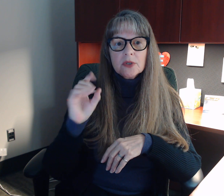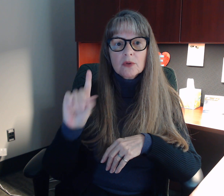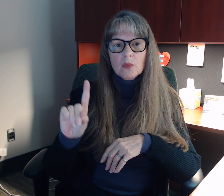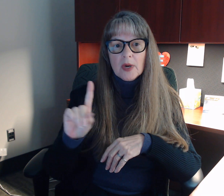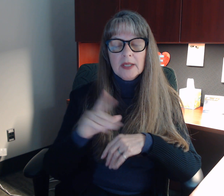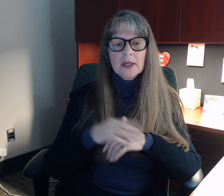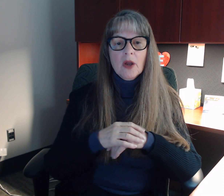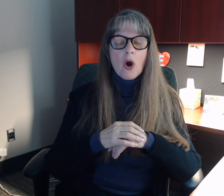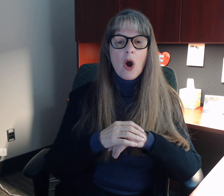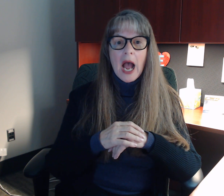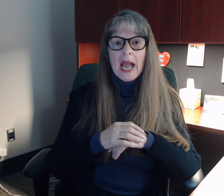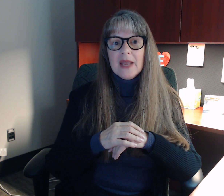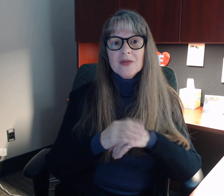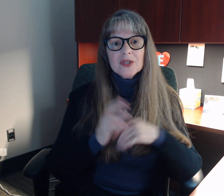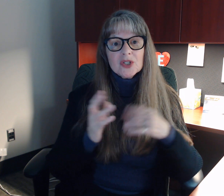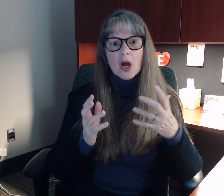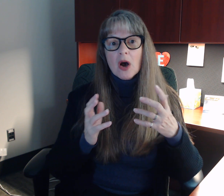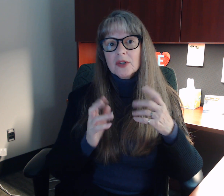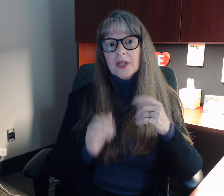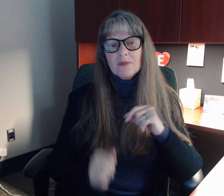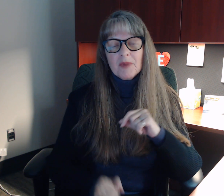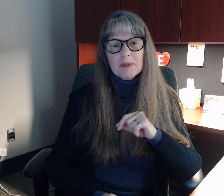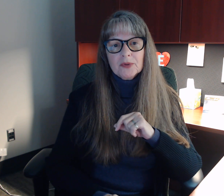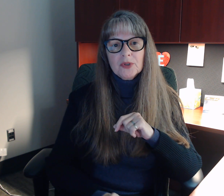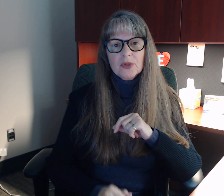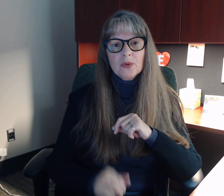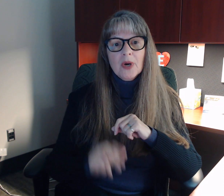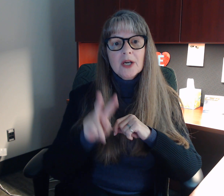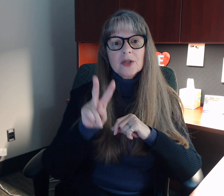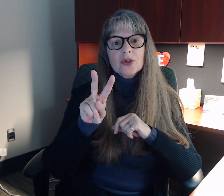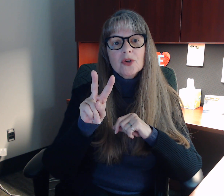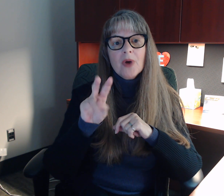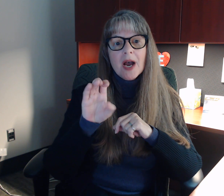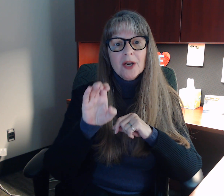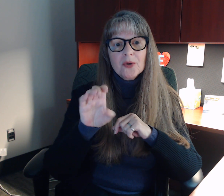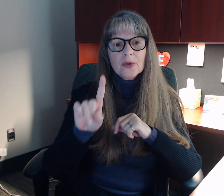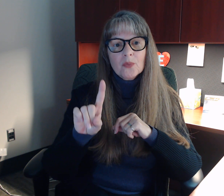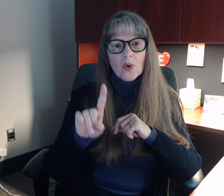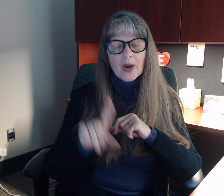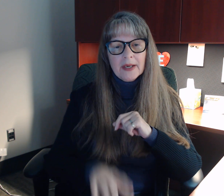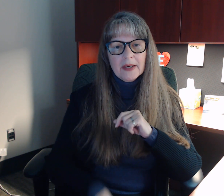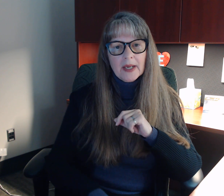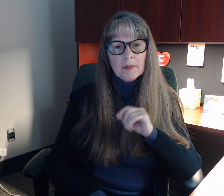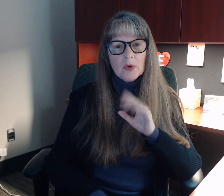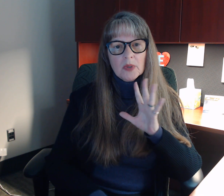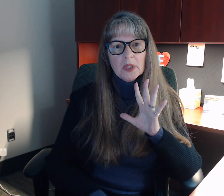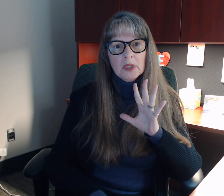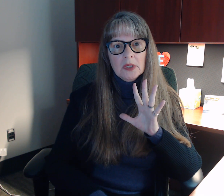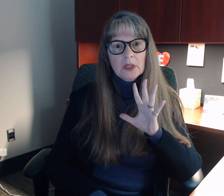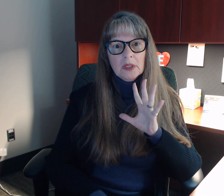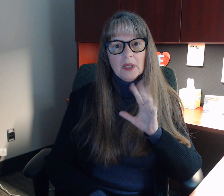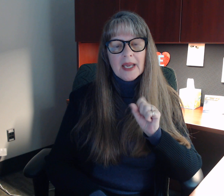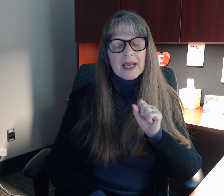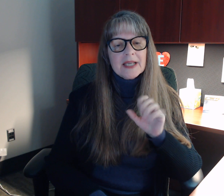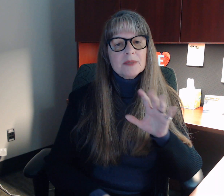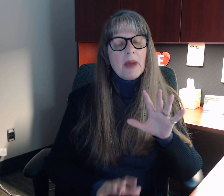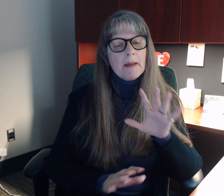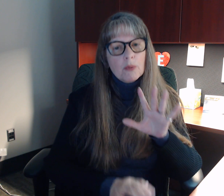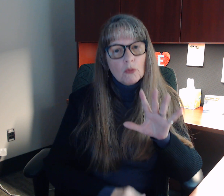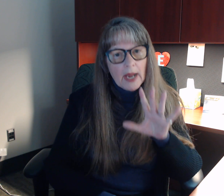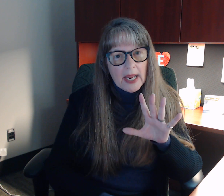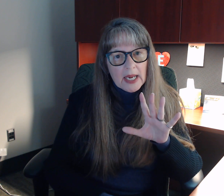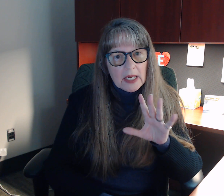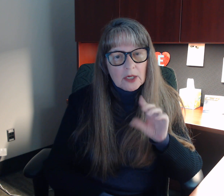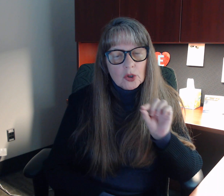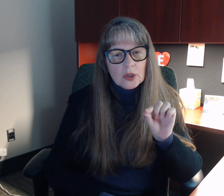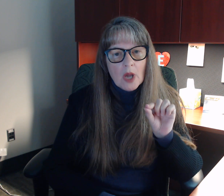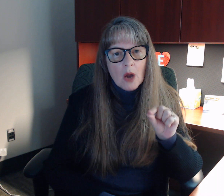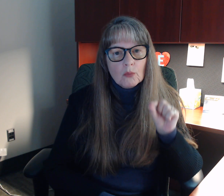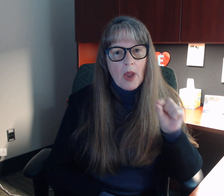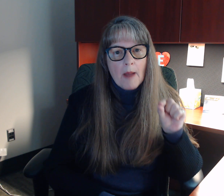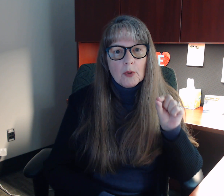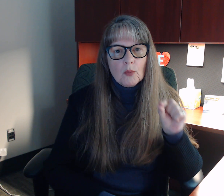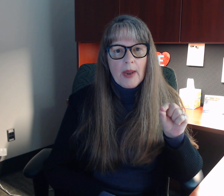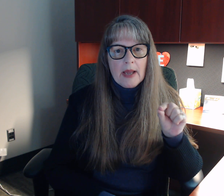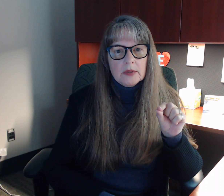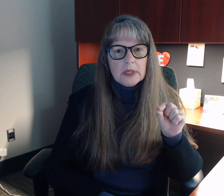2001. I even saw deaf people do 201, and I'm going, because my brain could not wrap around it. I